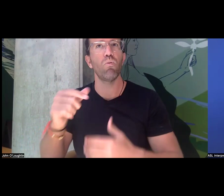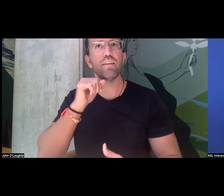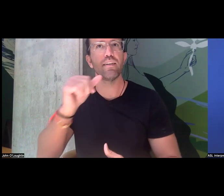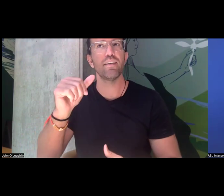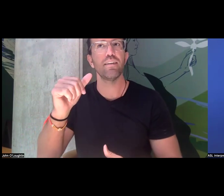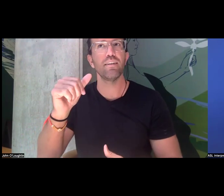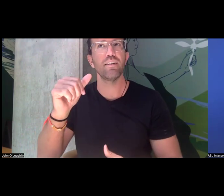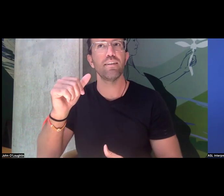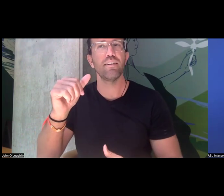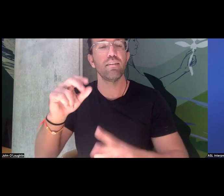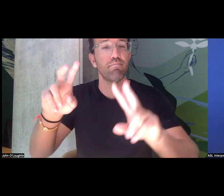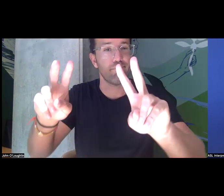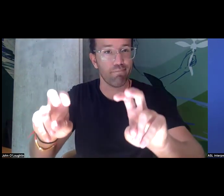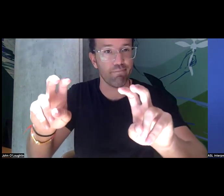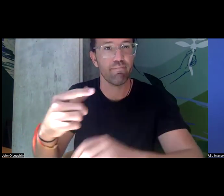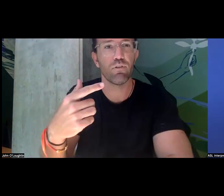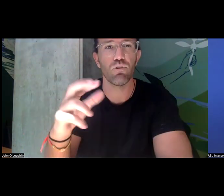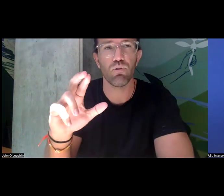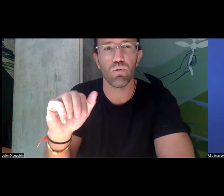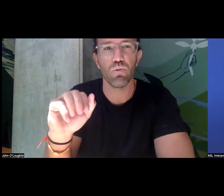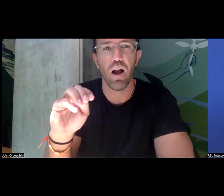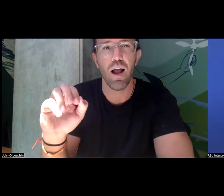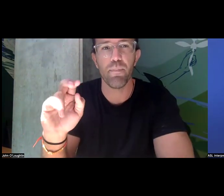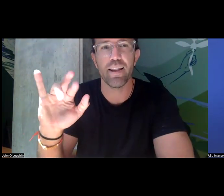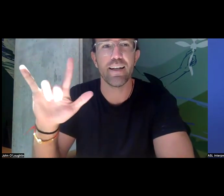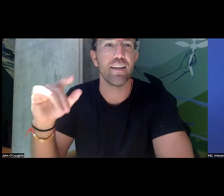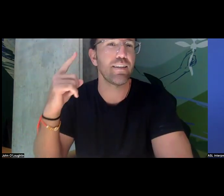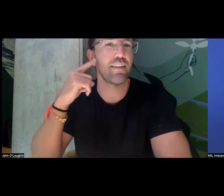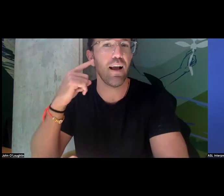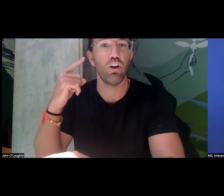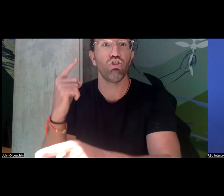example. Even though it's not